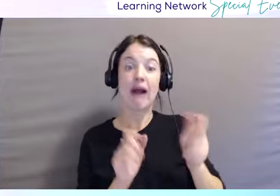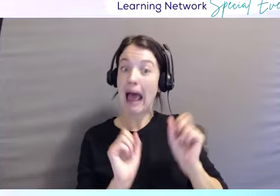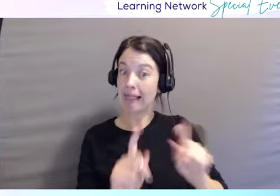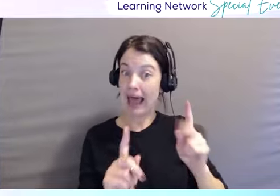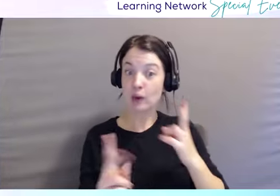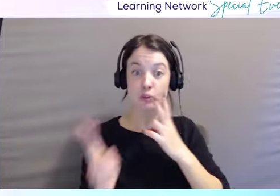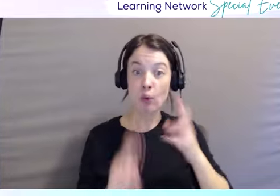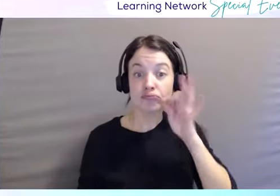legality.